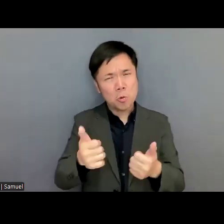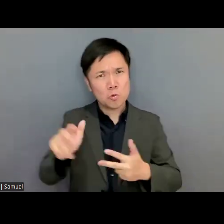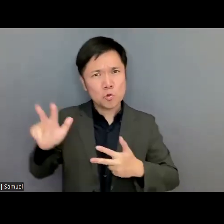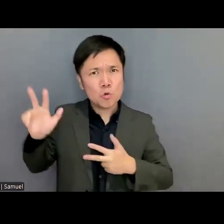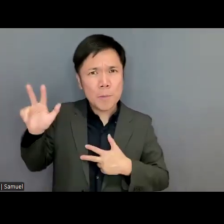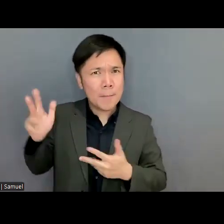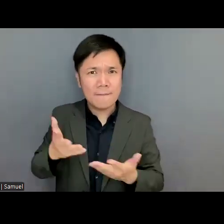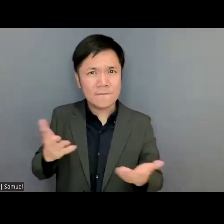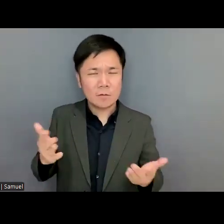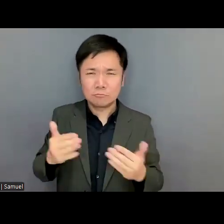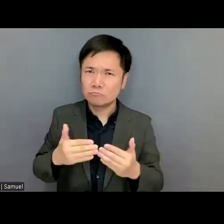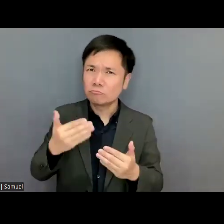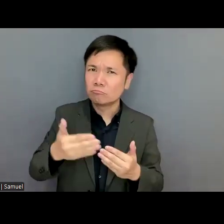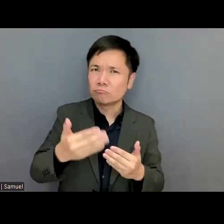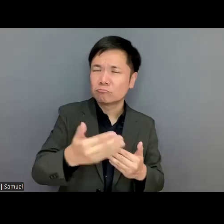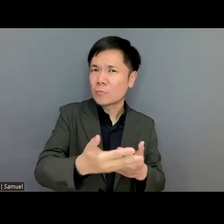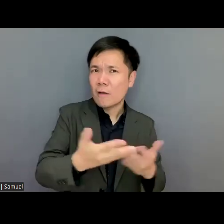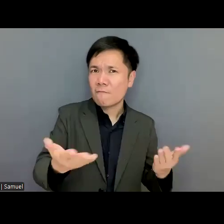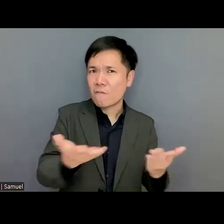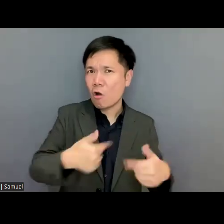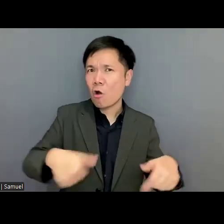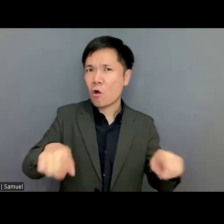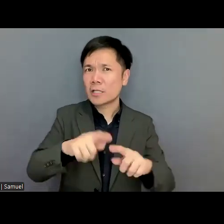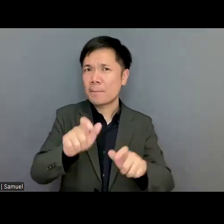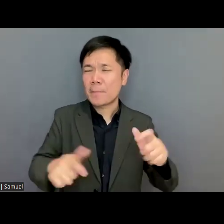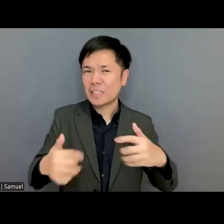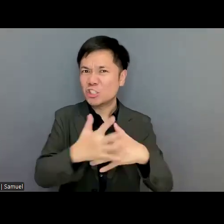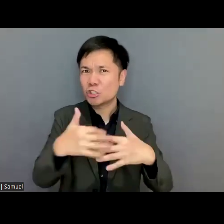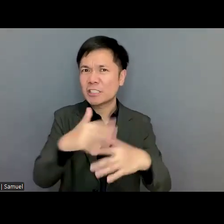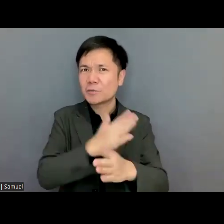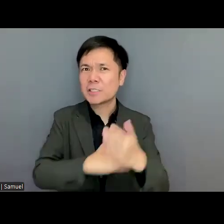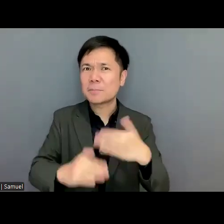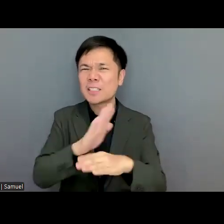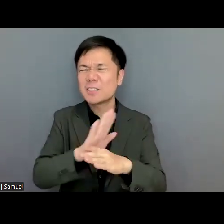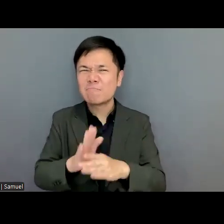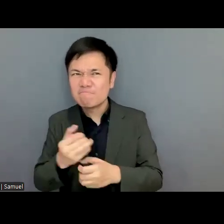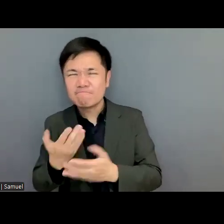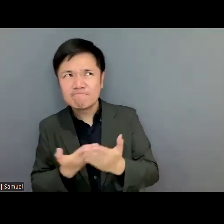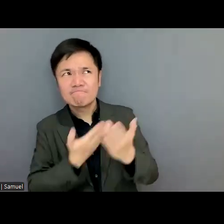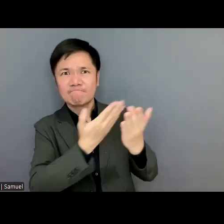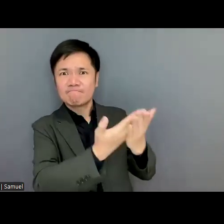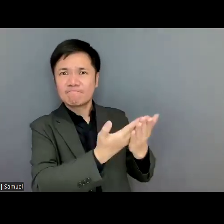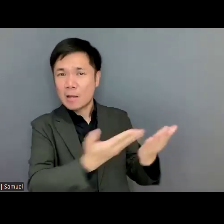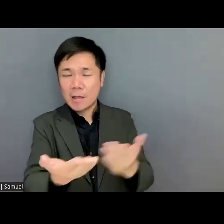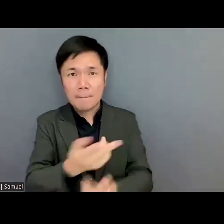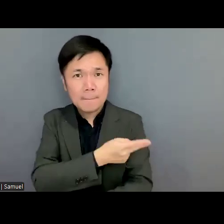these concerns of indigenous persons with disabilities. Are you there, Pratima?